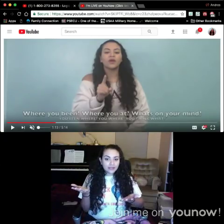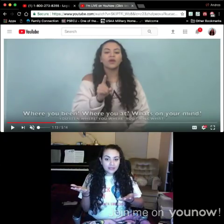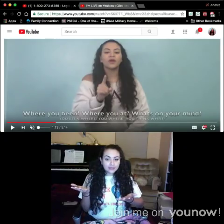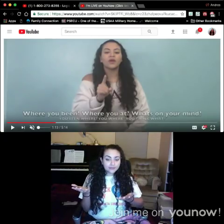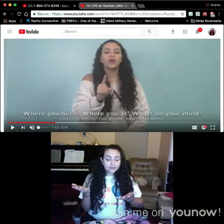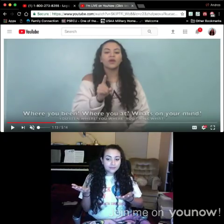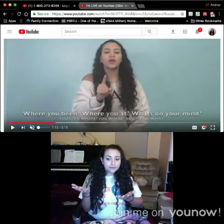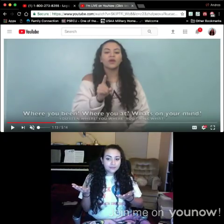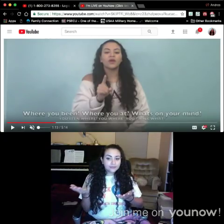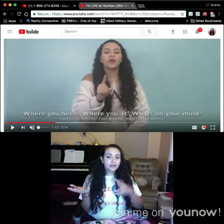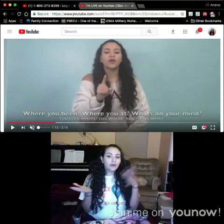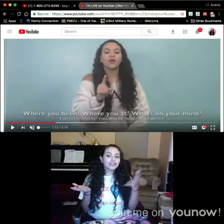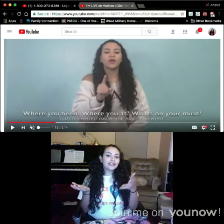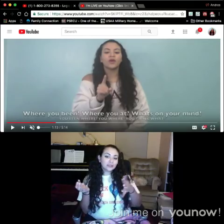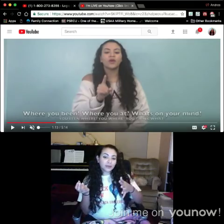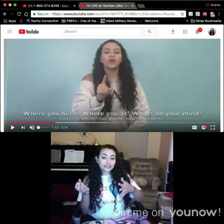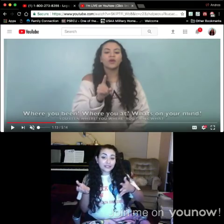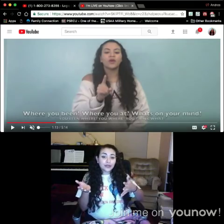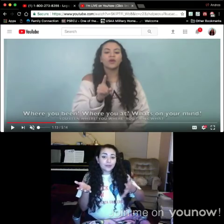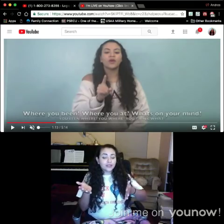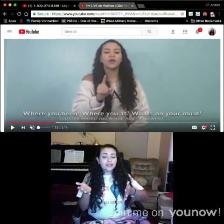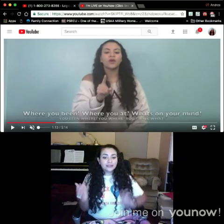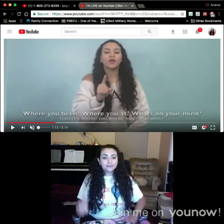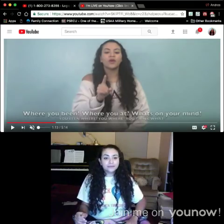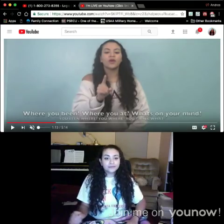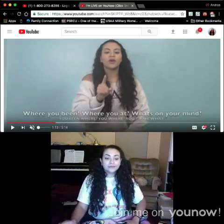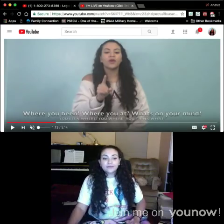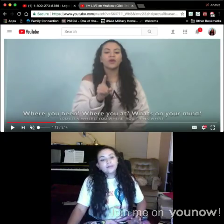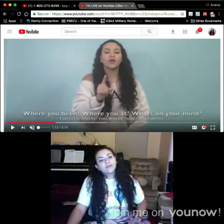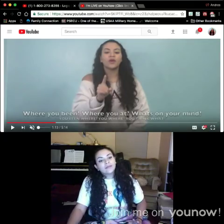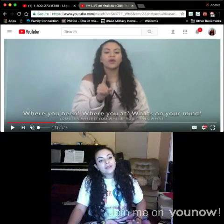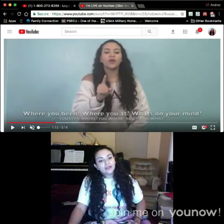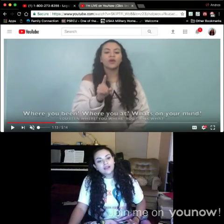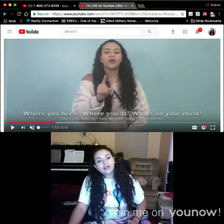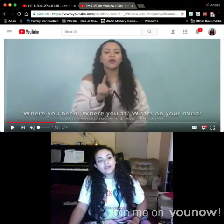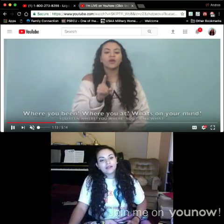what. And the questioning expressions are important.